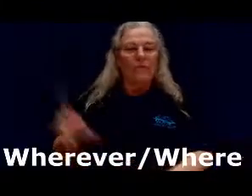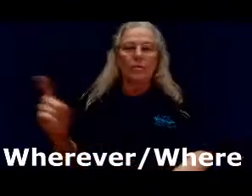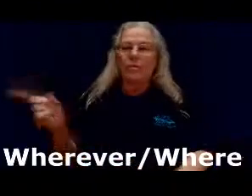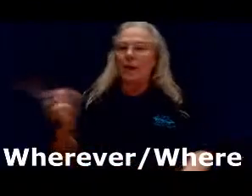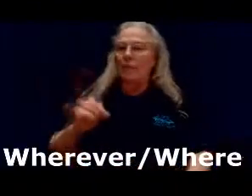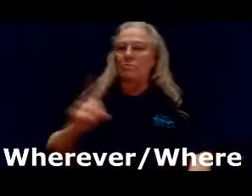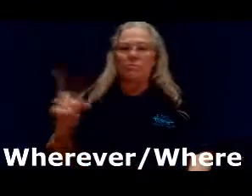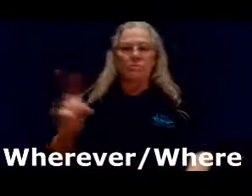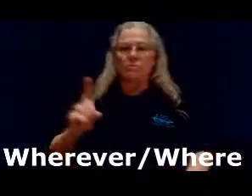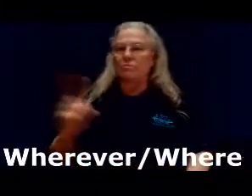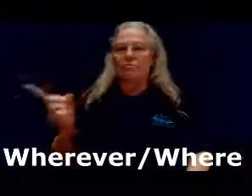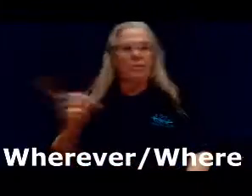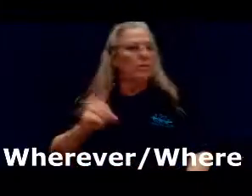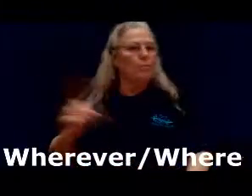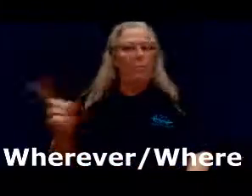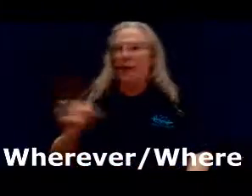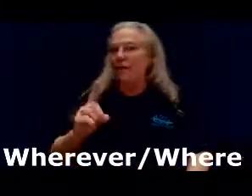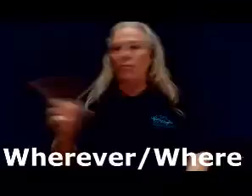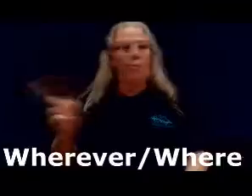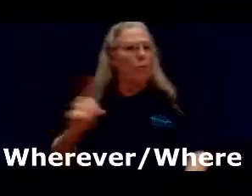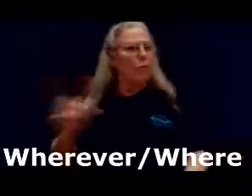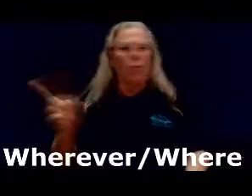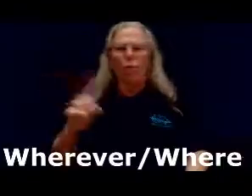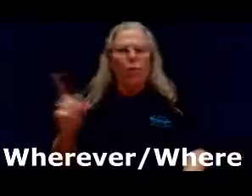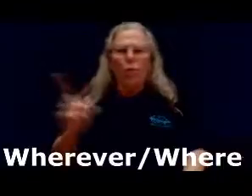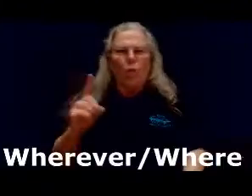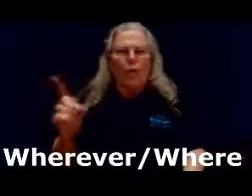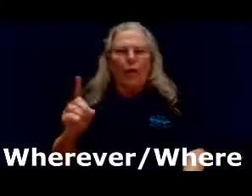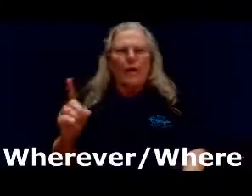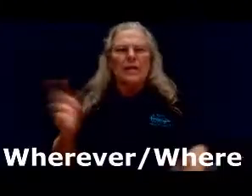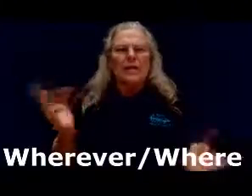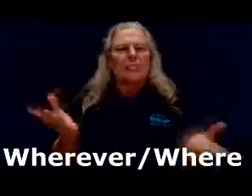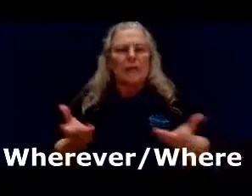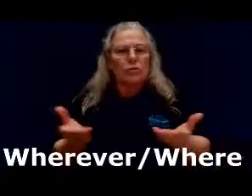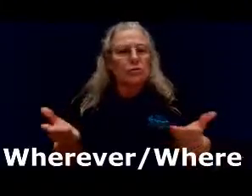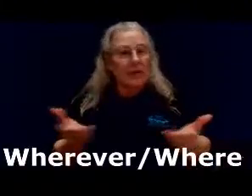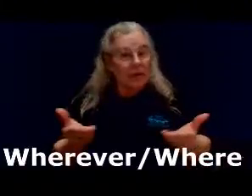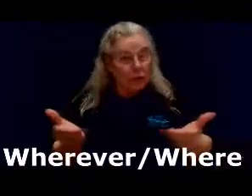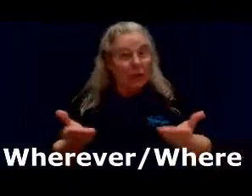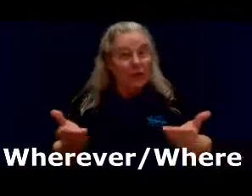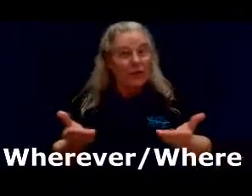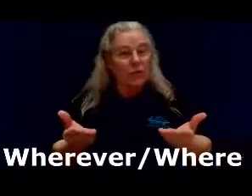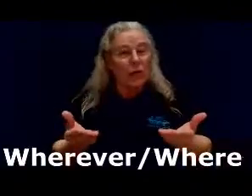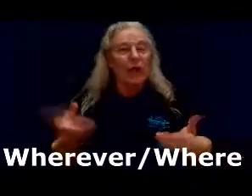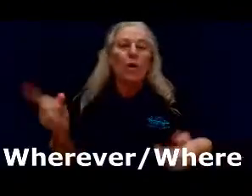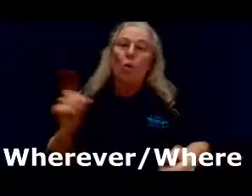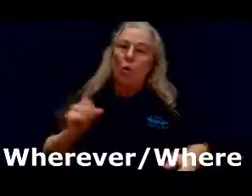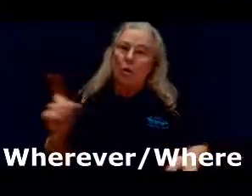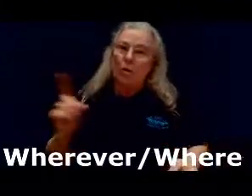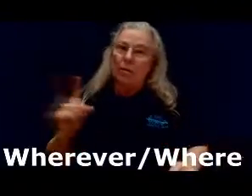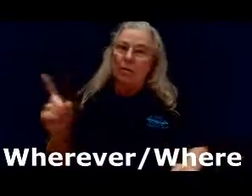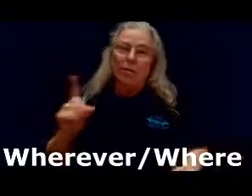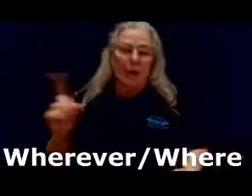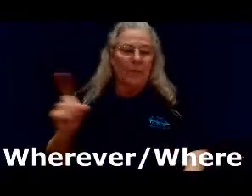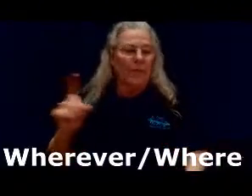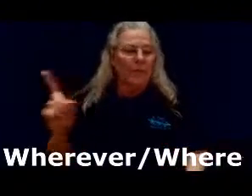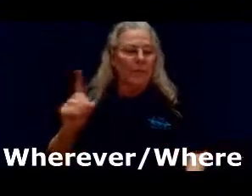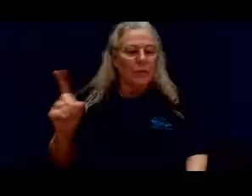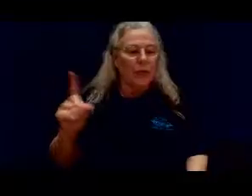Wherever, and just back and forth. Where? Sometimes you'll see it doing this way or up here.